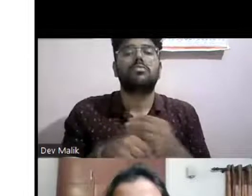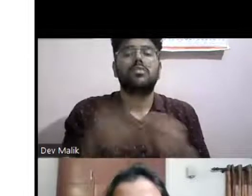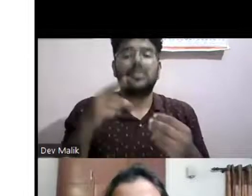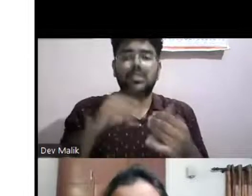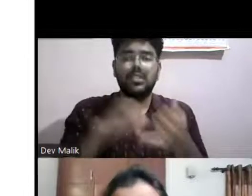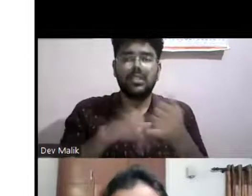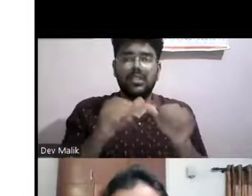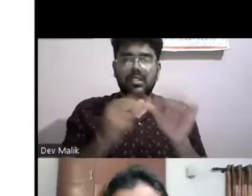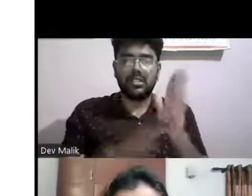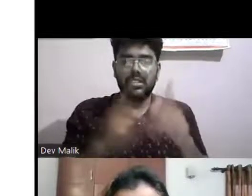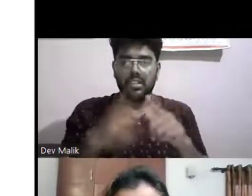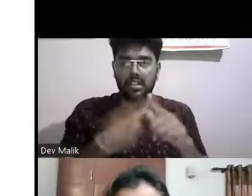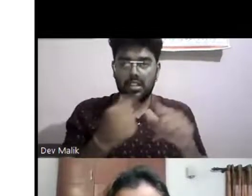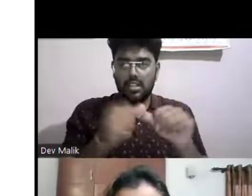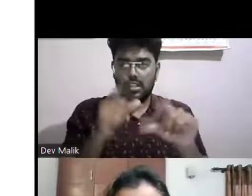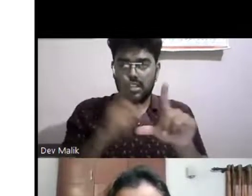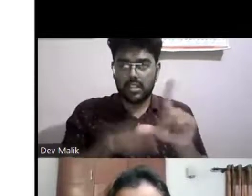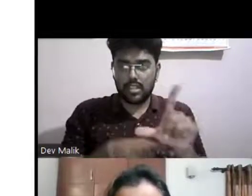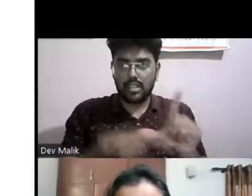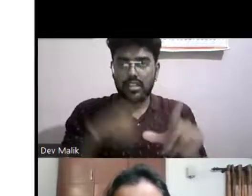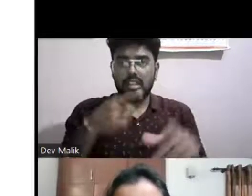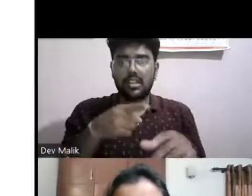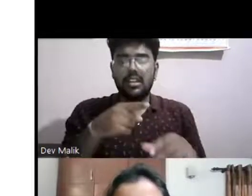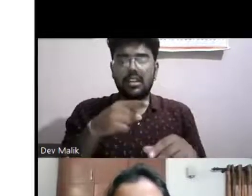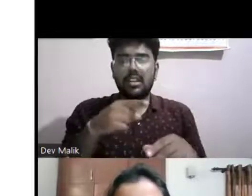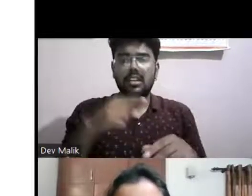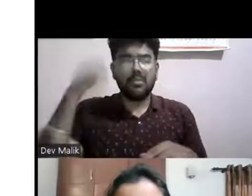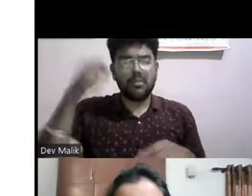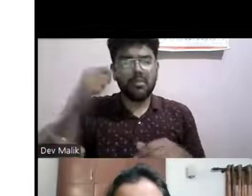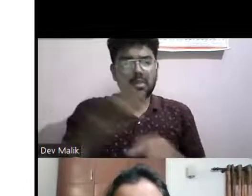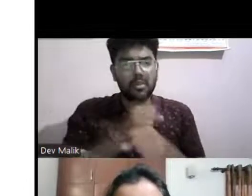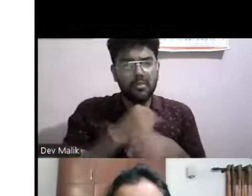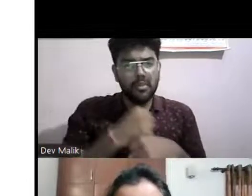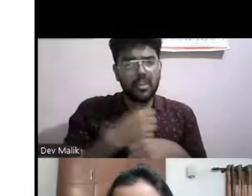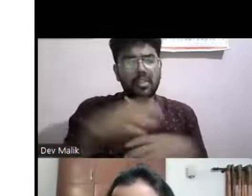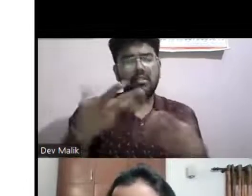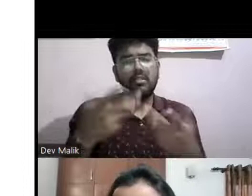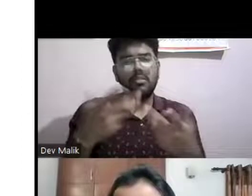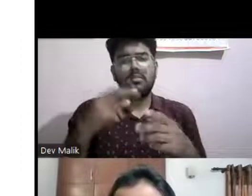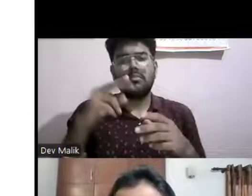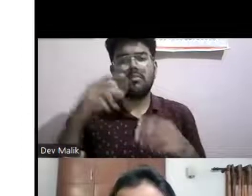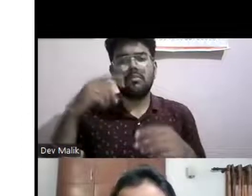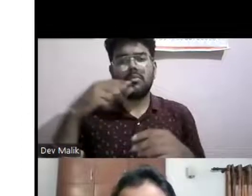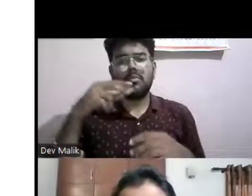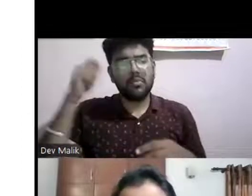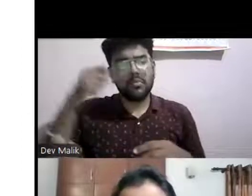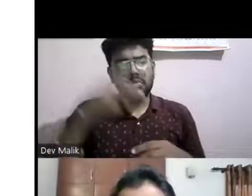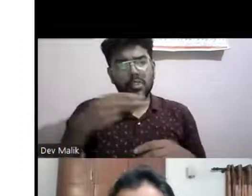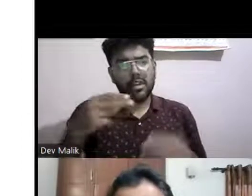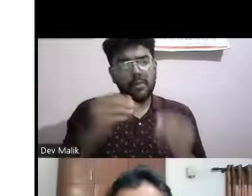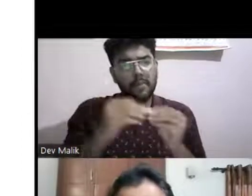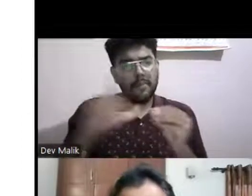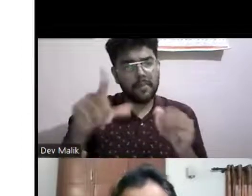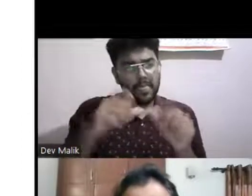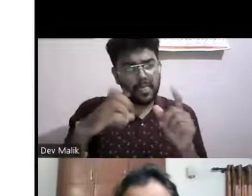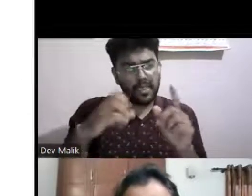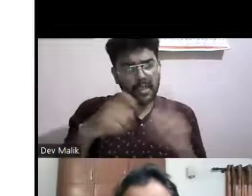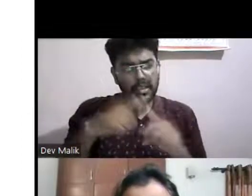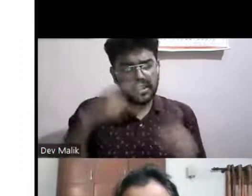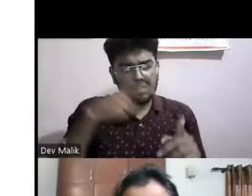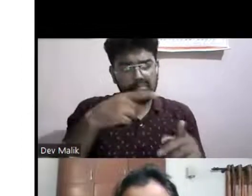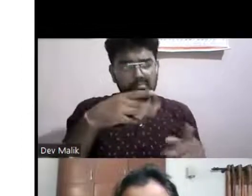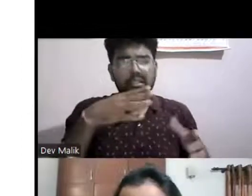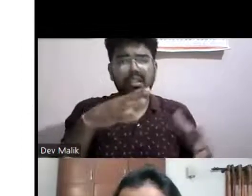a film like Khamoshi, or when he's creating a film like Black? Is he involving